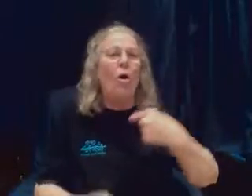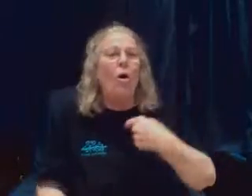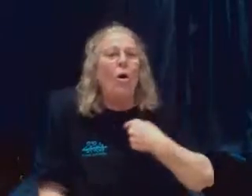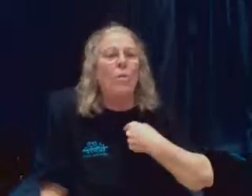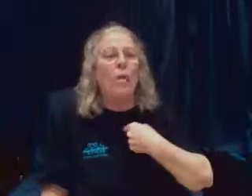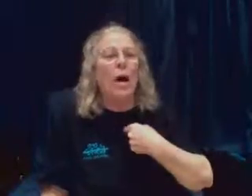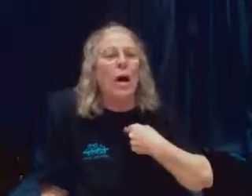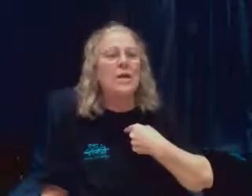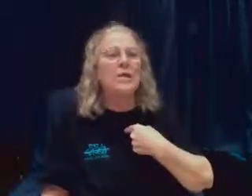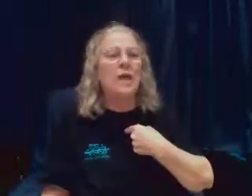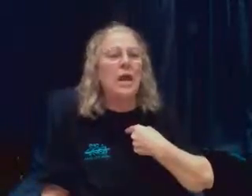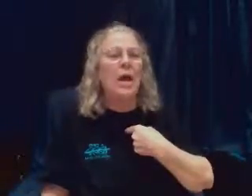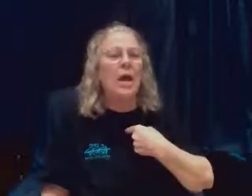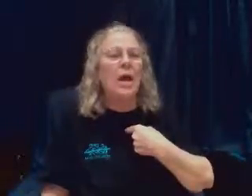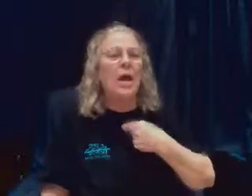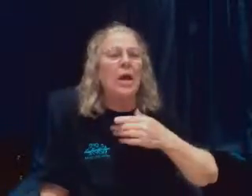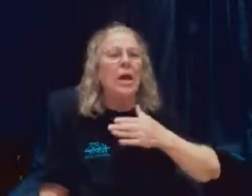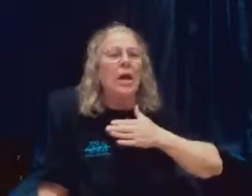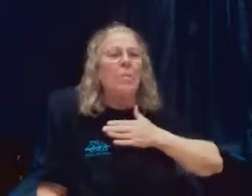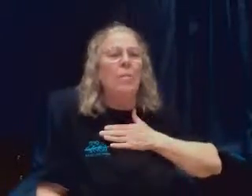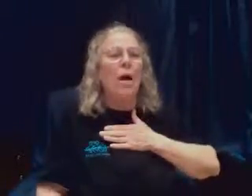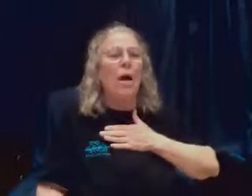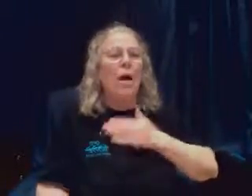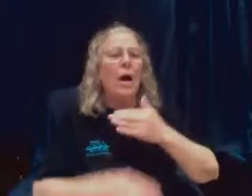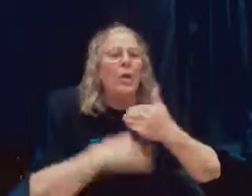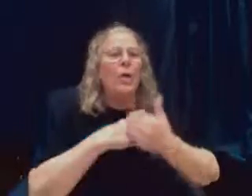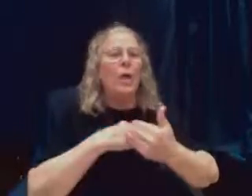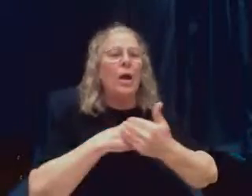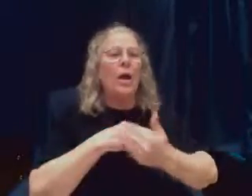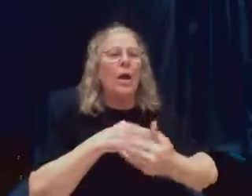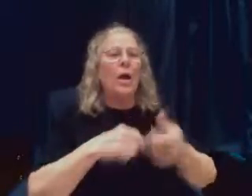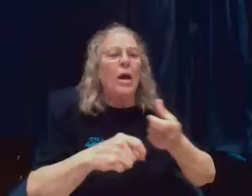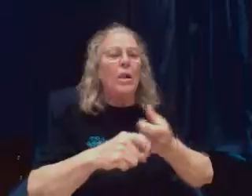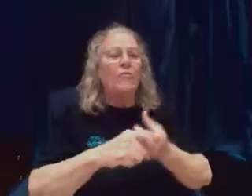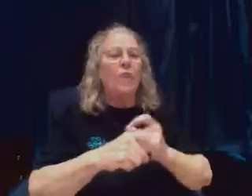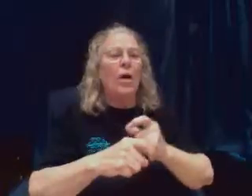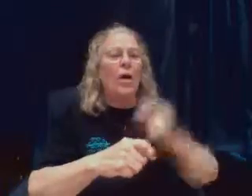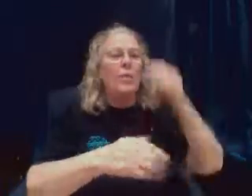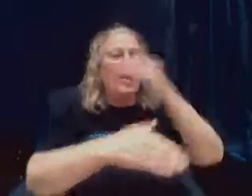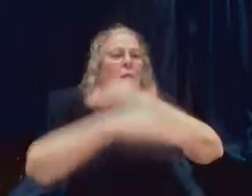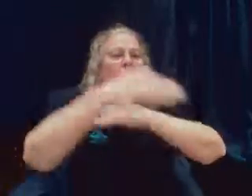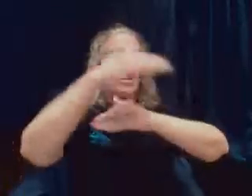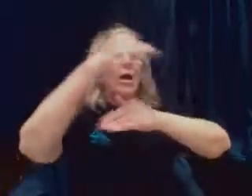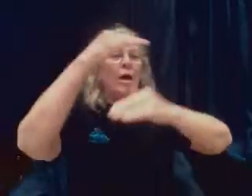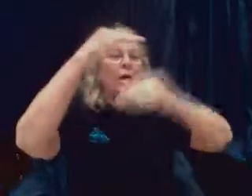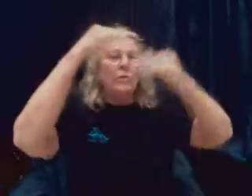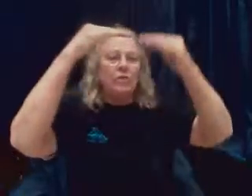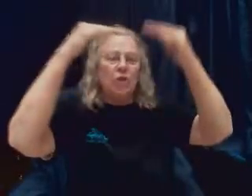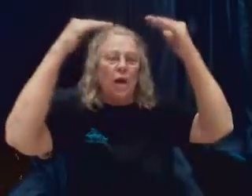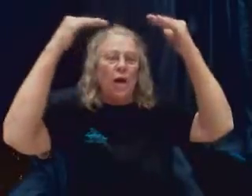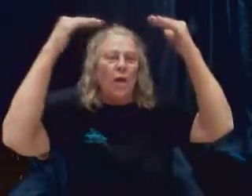for my sake, my breath from heaven shall